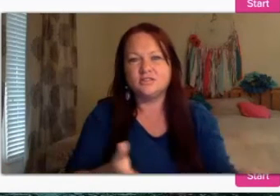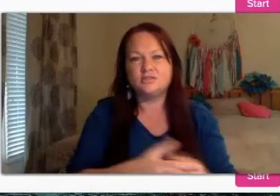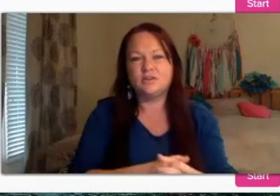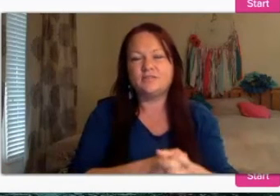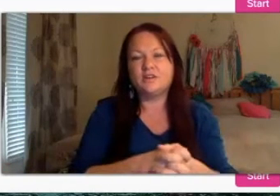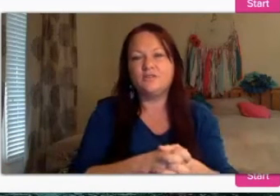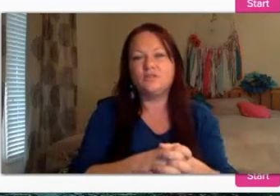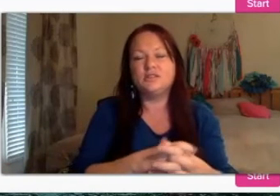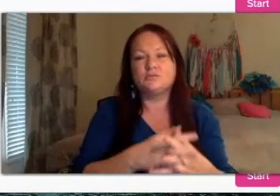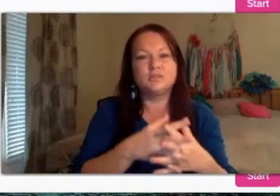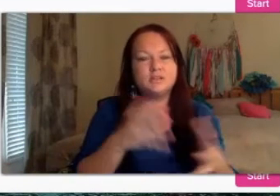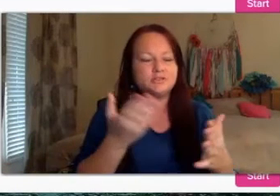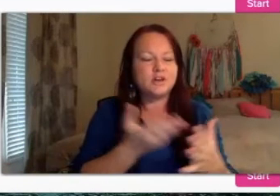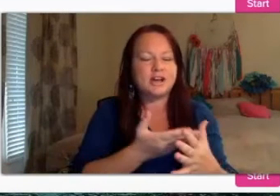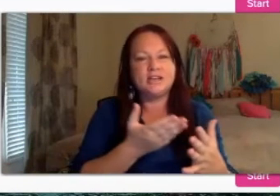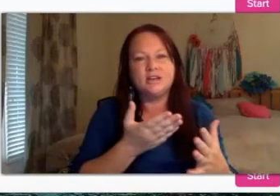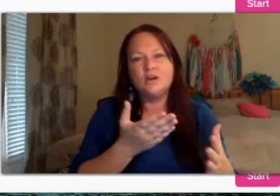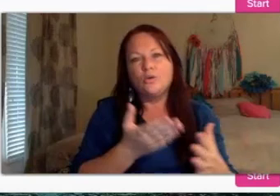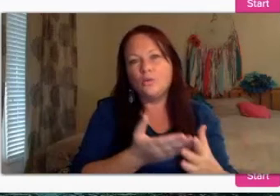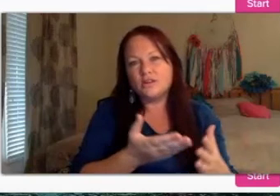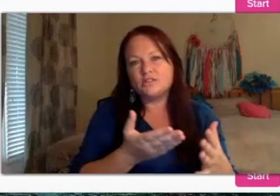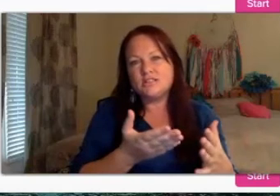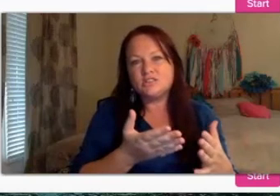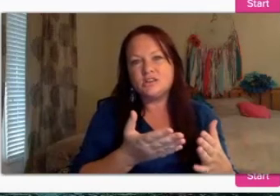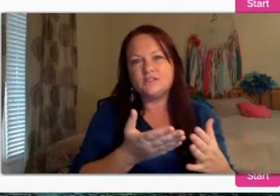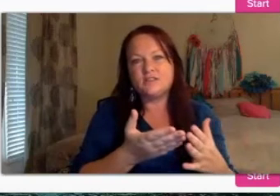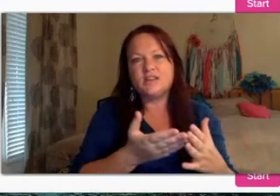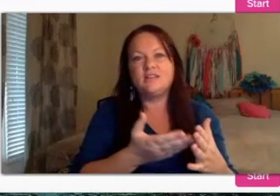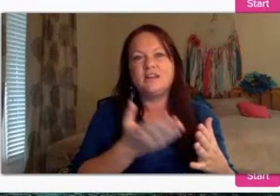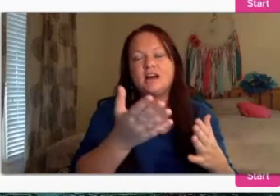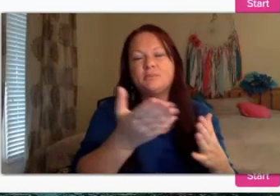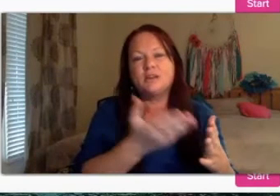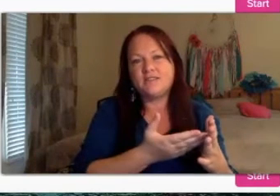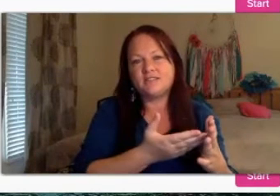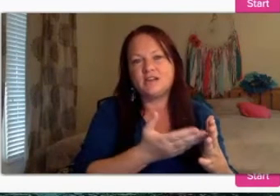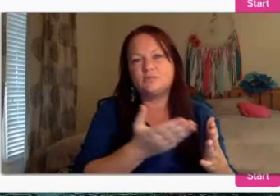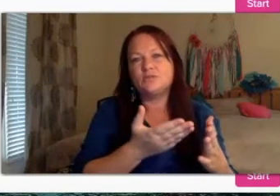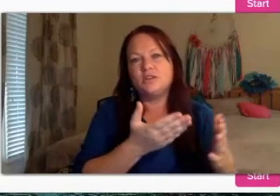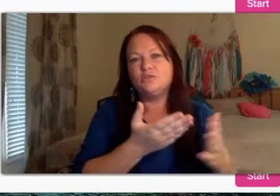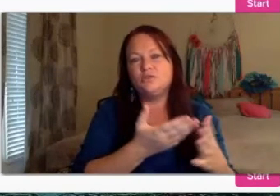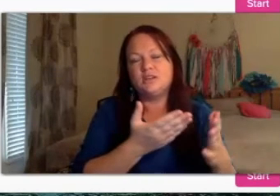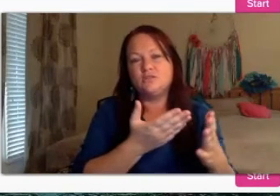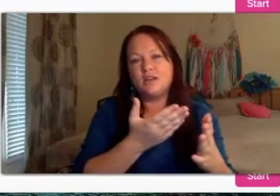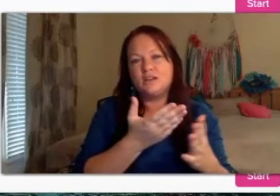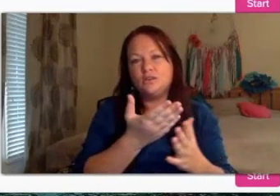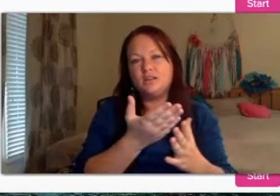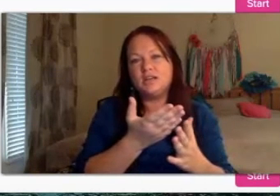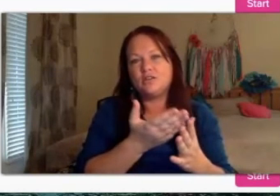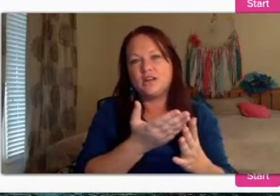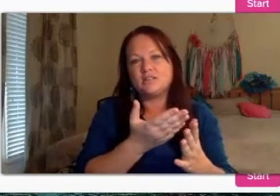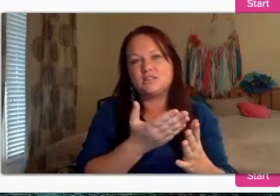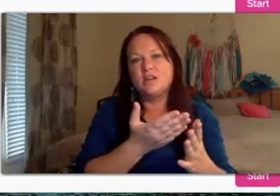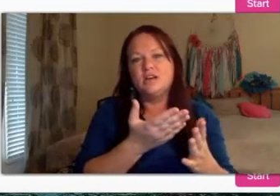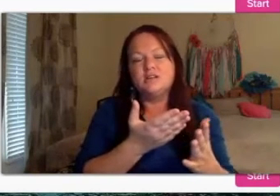You can just do whatever. If you need to really be tracking what you're teaching and everything, then I'm going to have it set up so that you can do that and you can